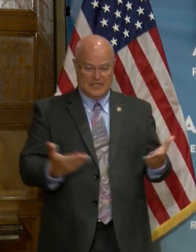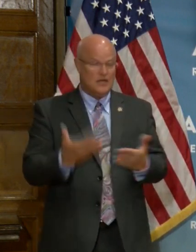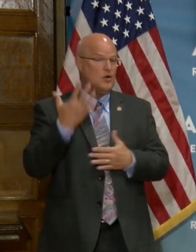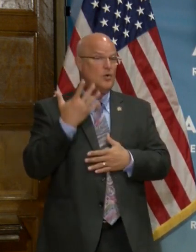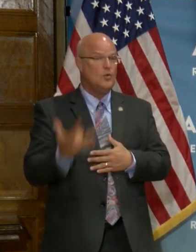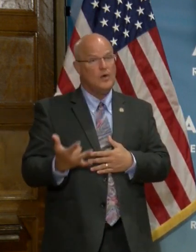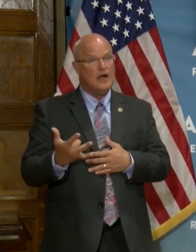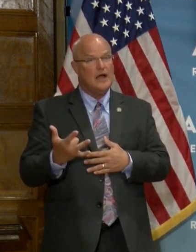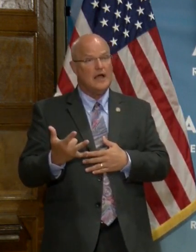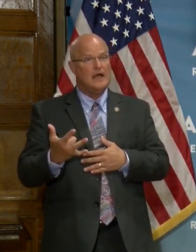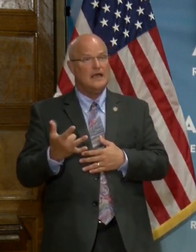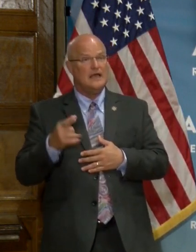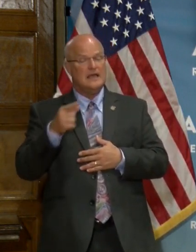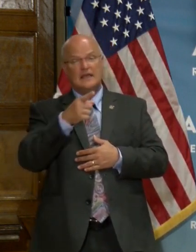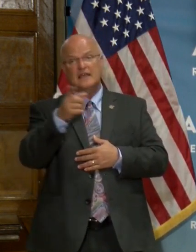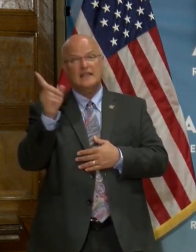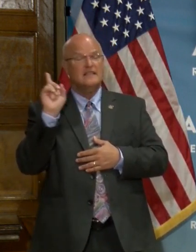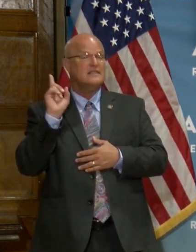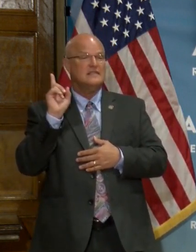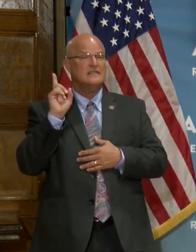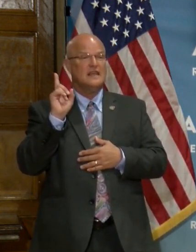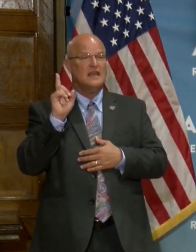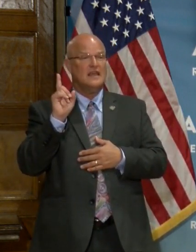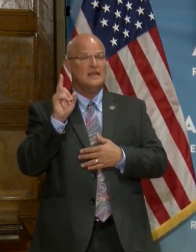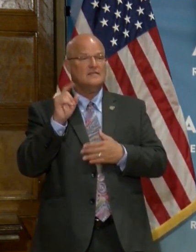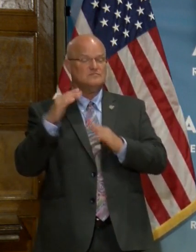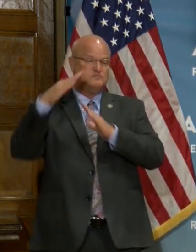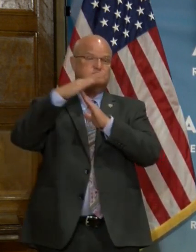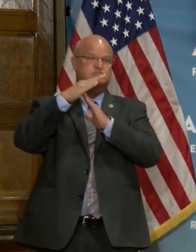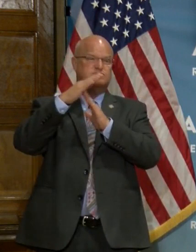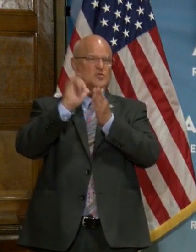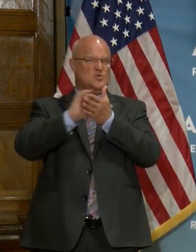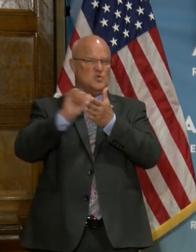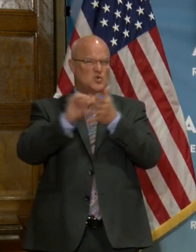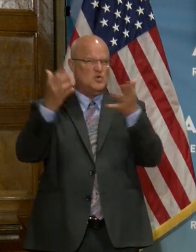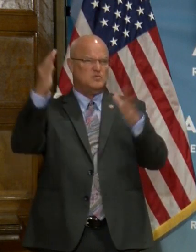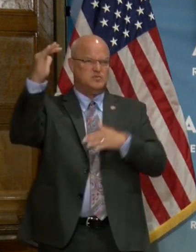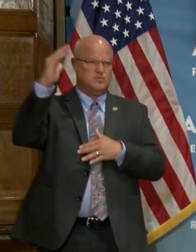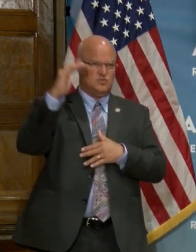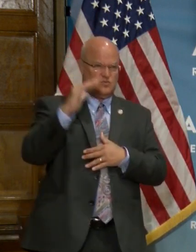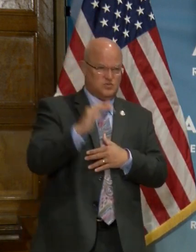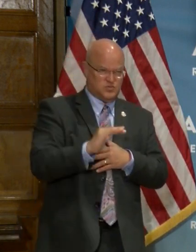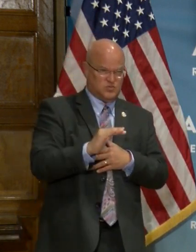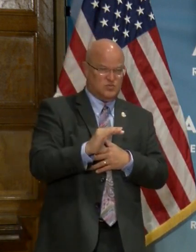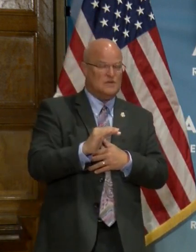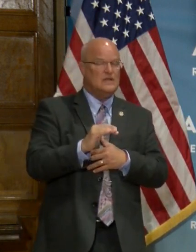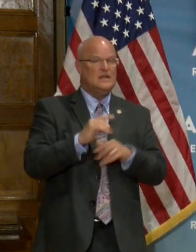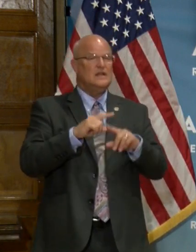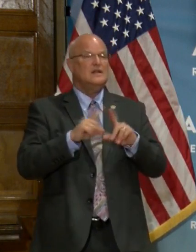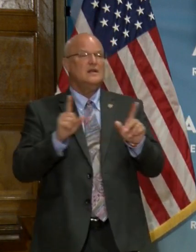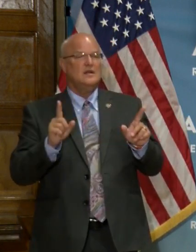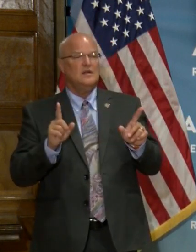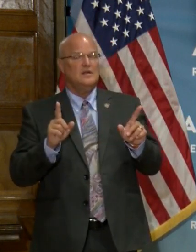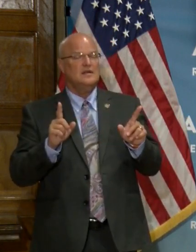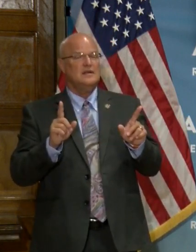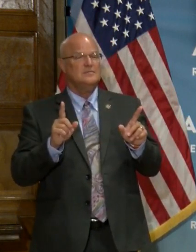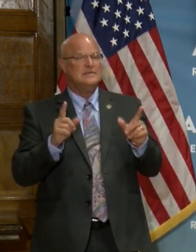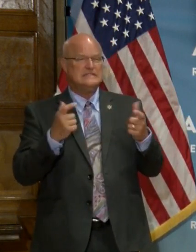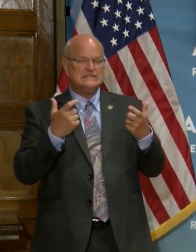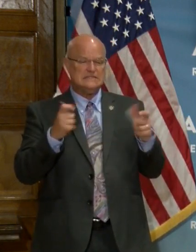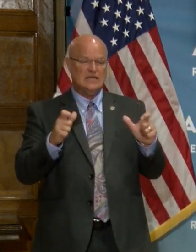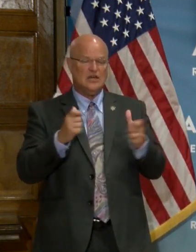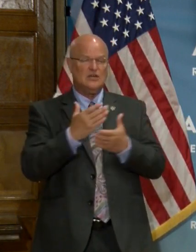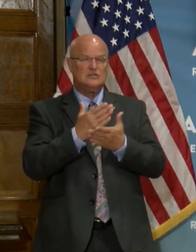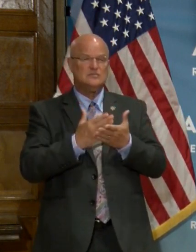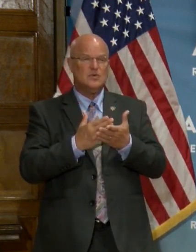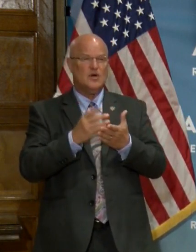because, they've, reached their peak in New York and they're coming down. But it's a large part